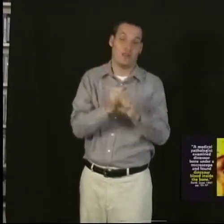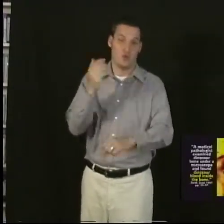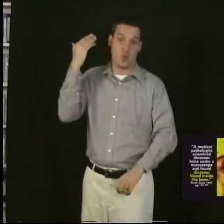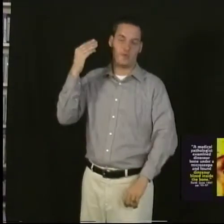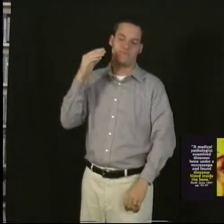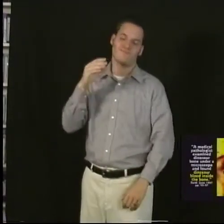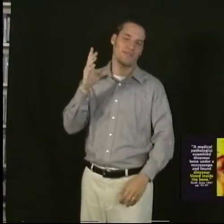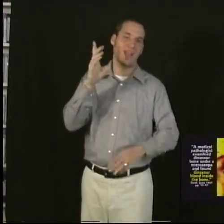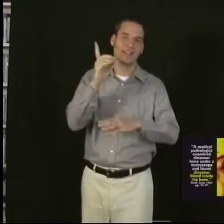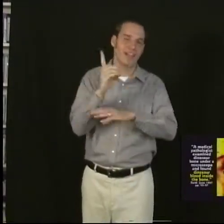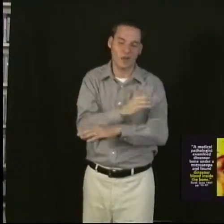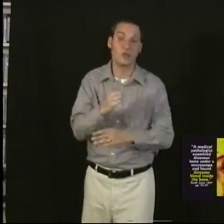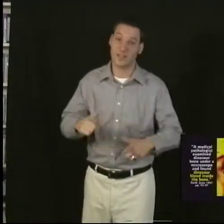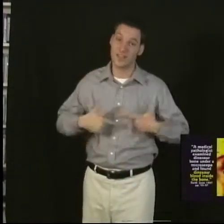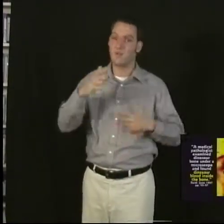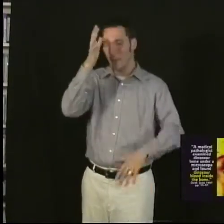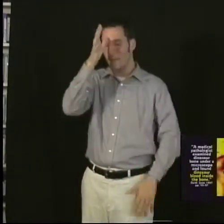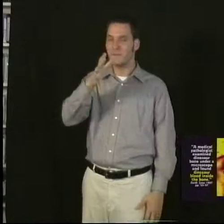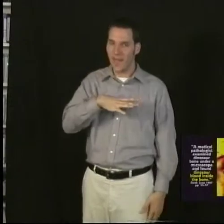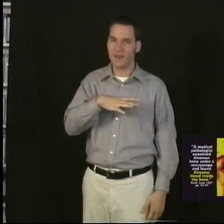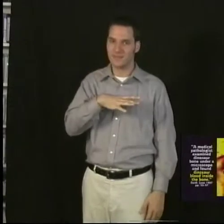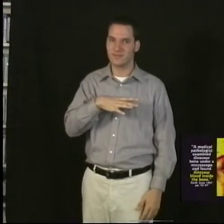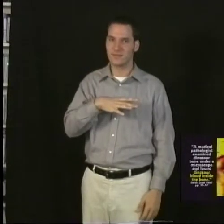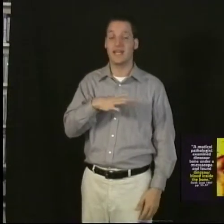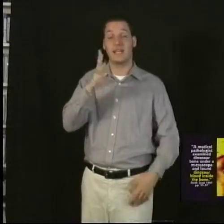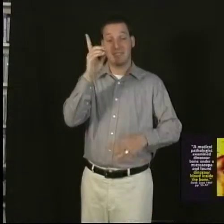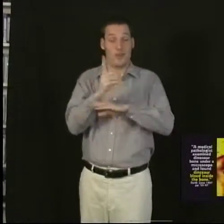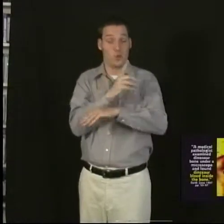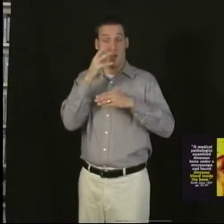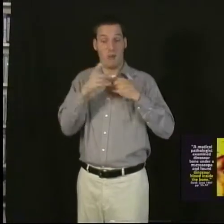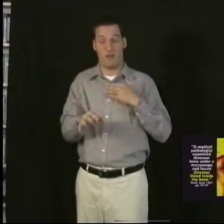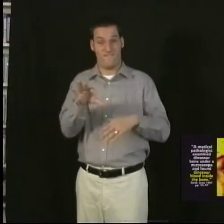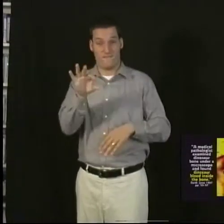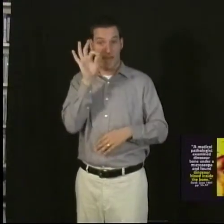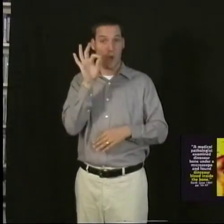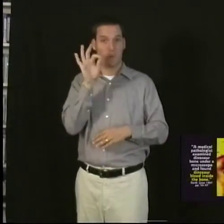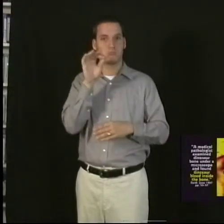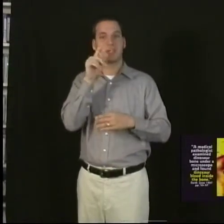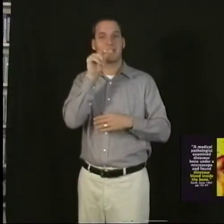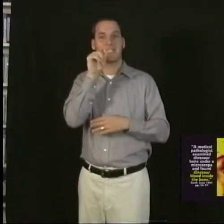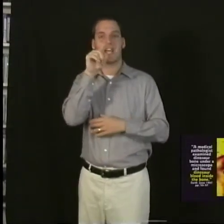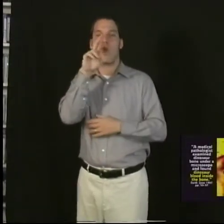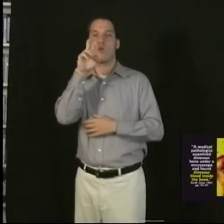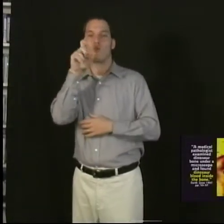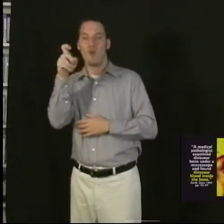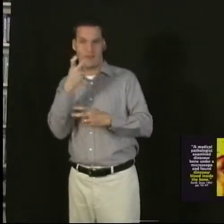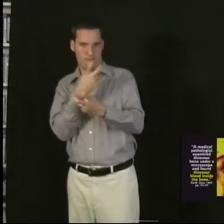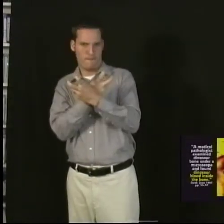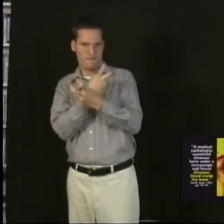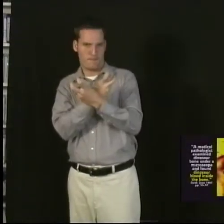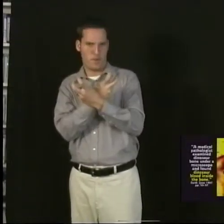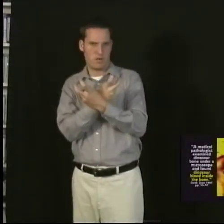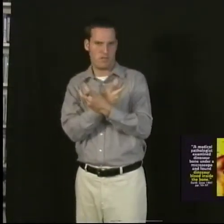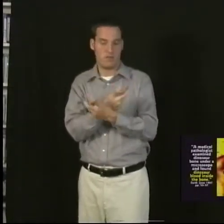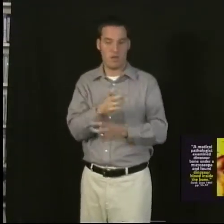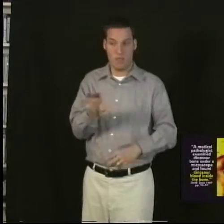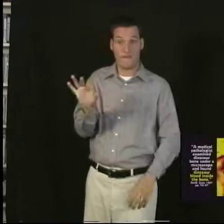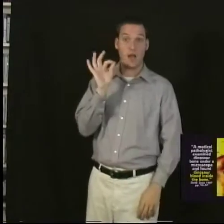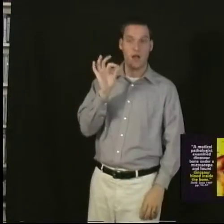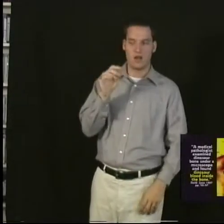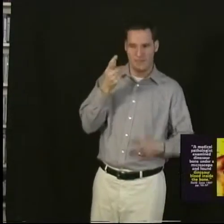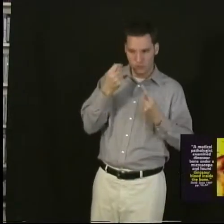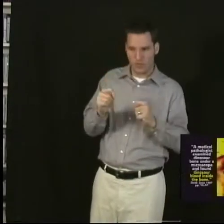lived with man. We covered that on video number 3. Dinosaur blood was found inside a T-Rex bone about 10 years ago. They tried everything they could to disprove